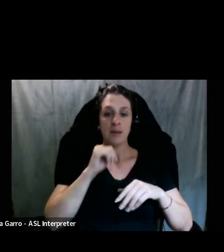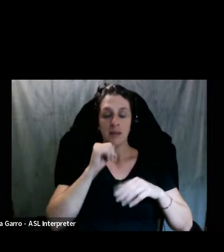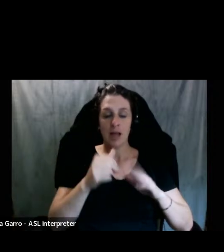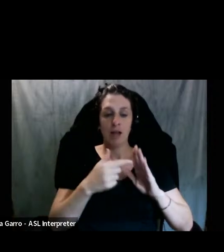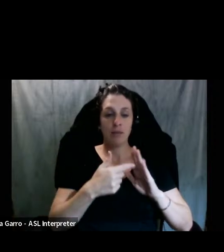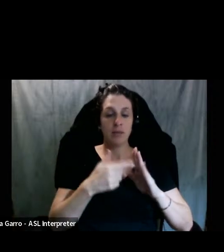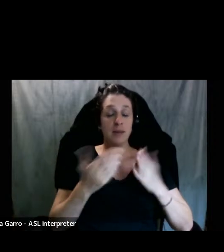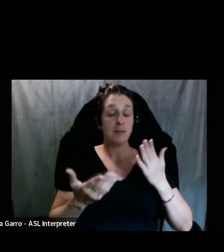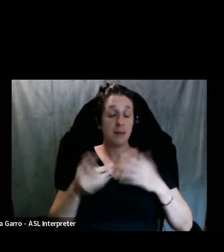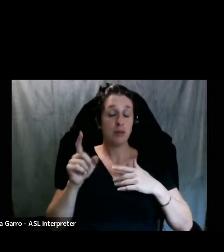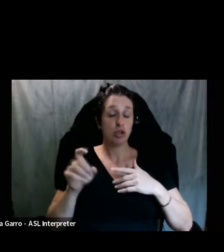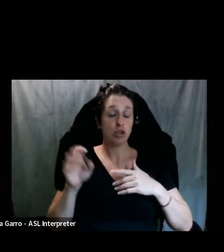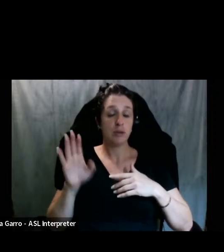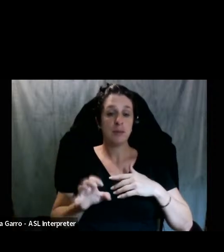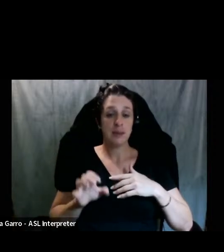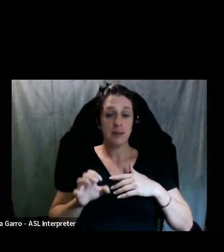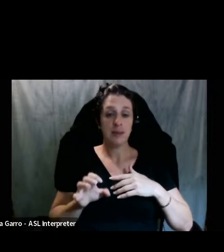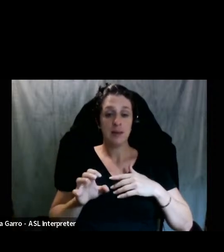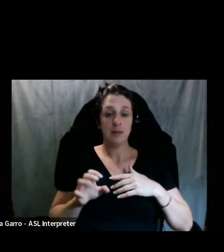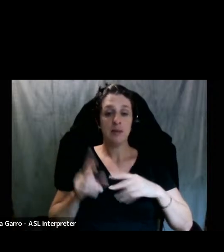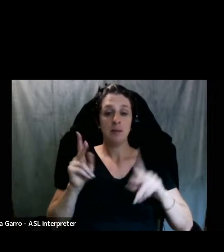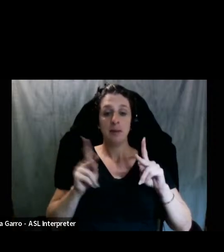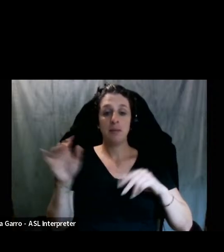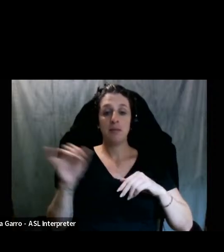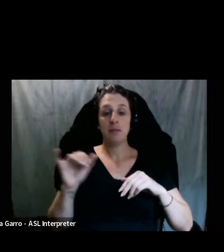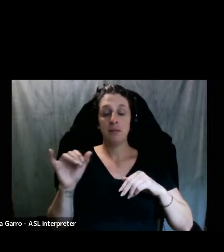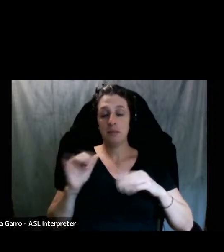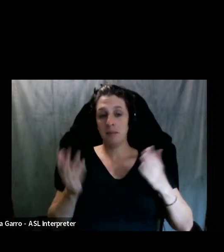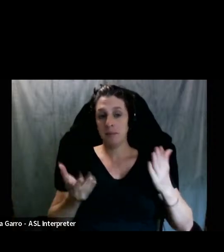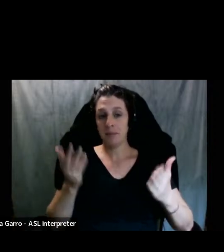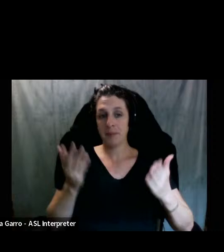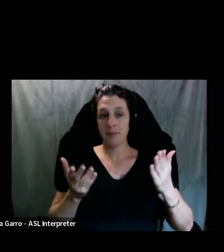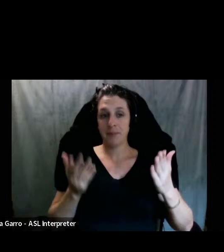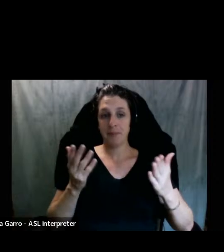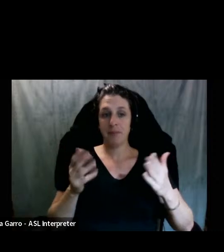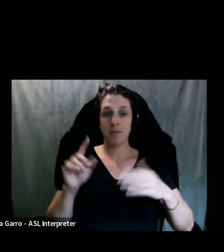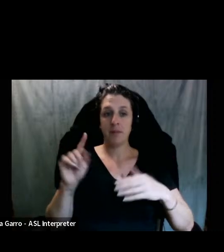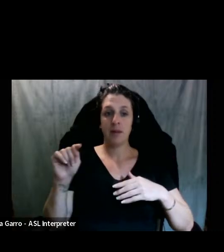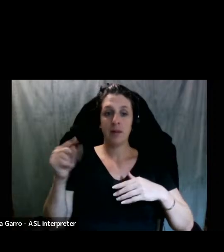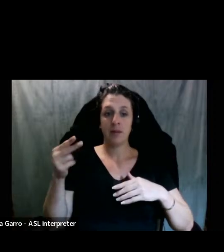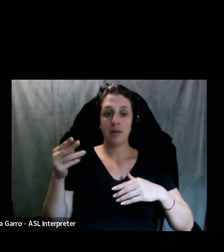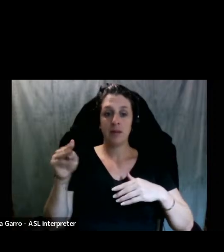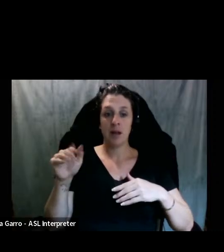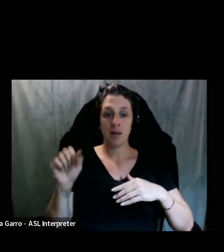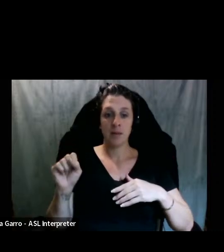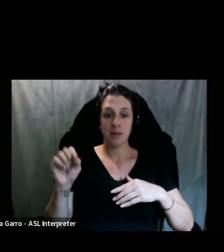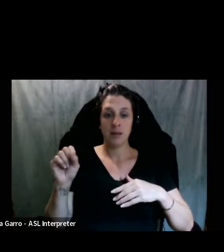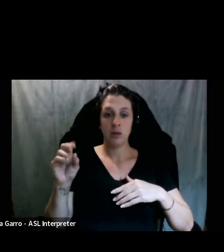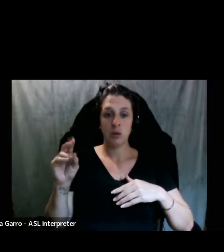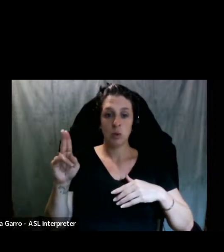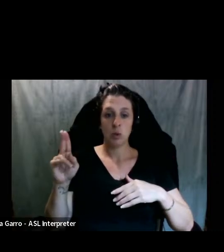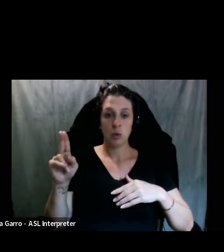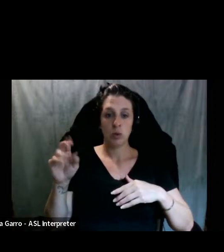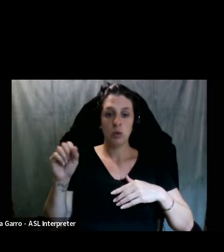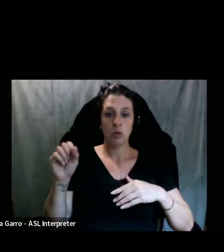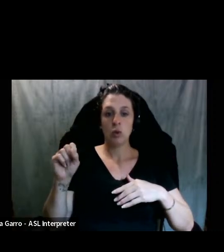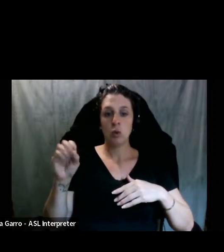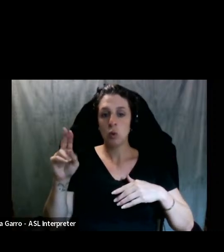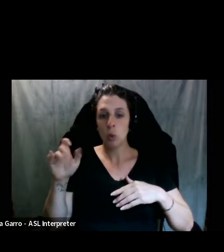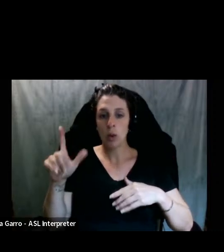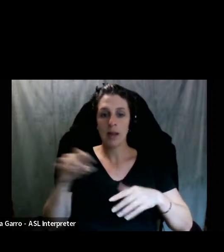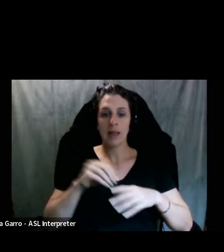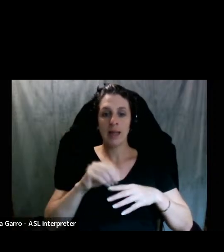be. People like maybe Thomas Sowell in our econ classes,